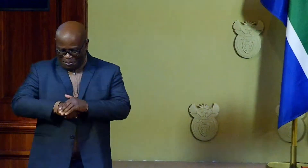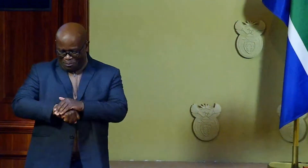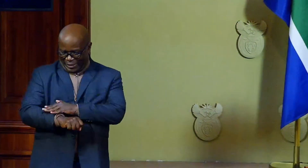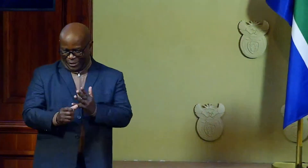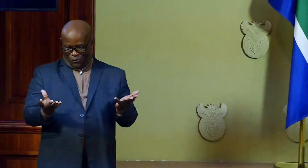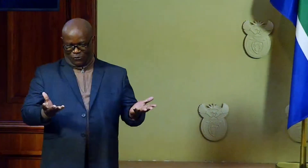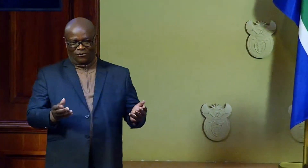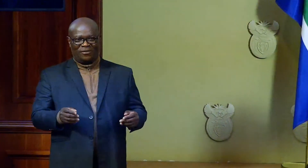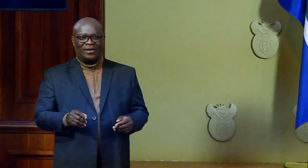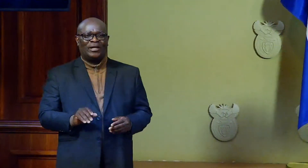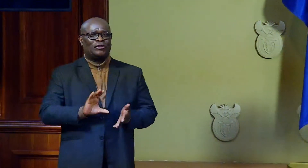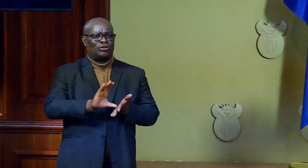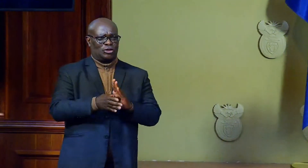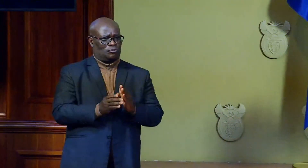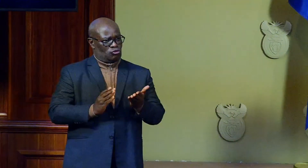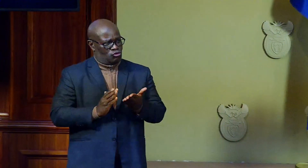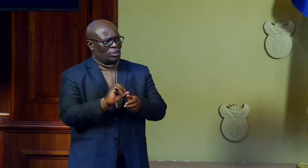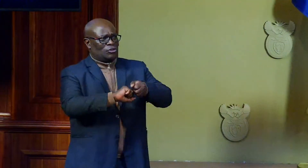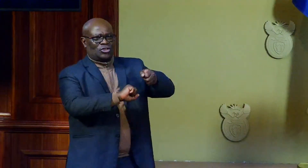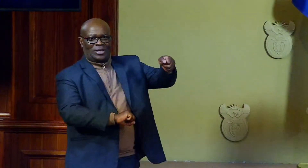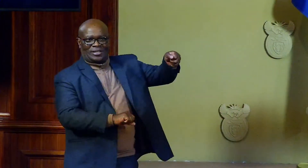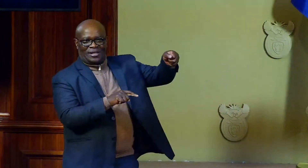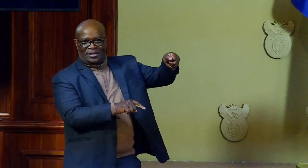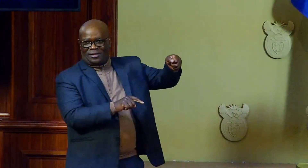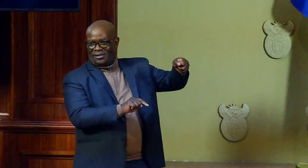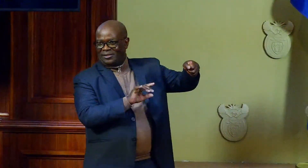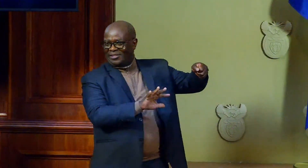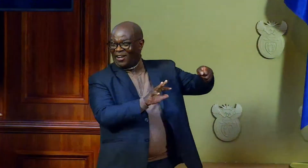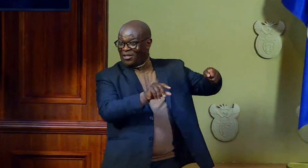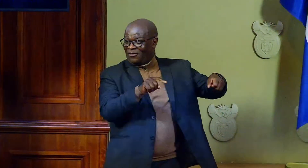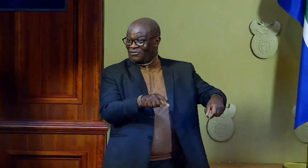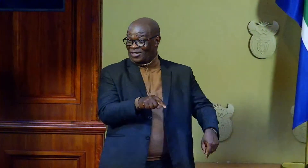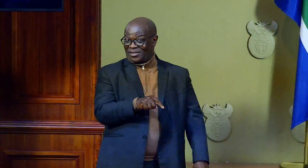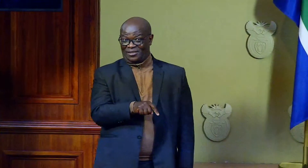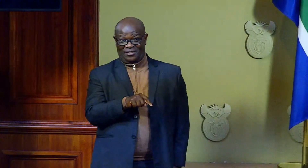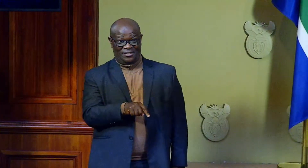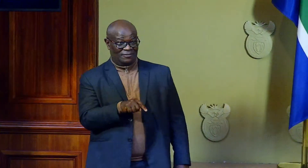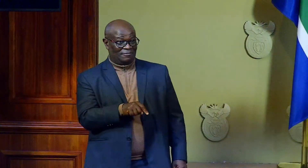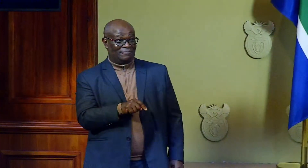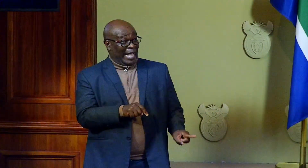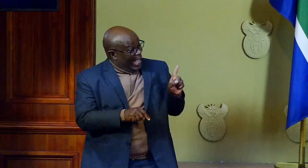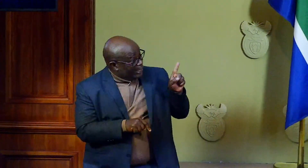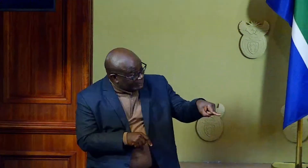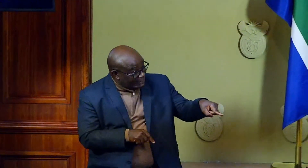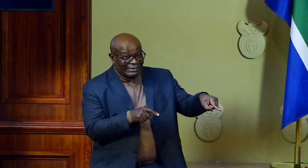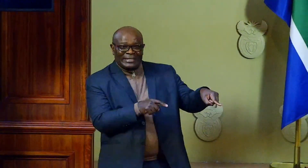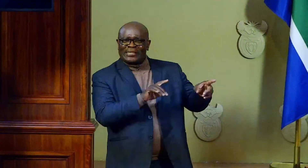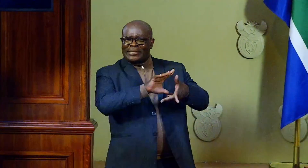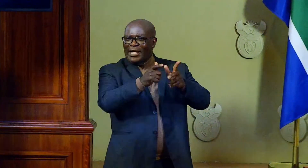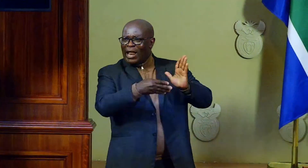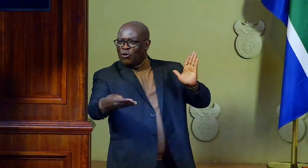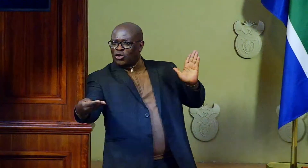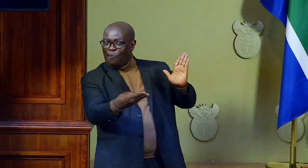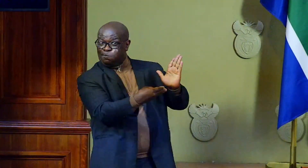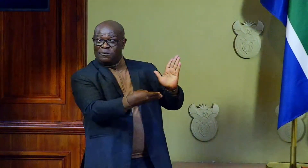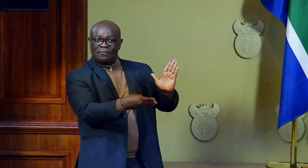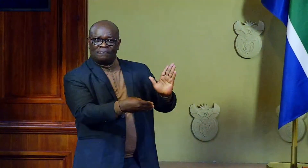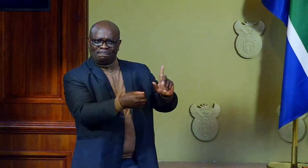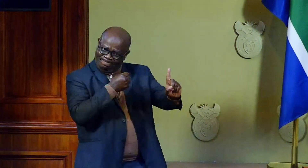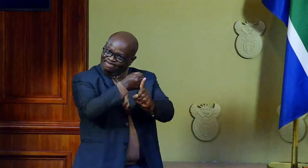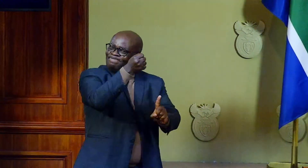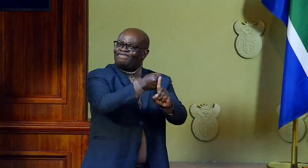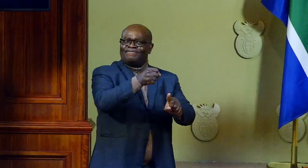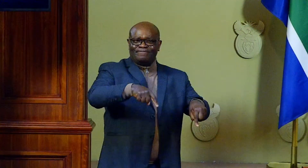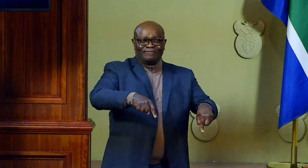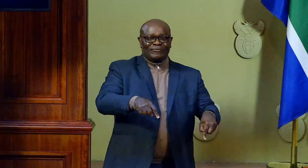to the birth of the Disability Rights Charter in South Africa. And